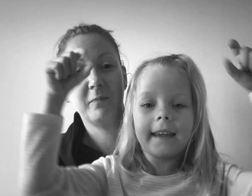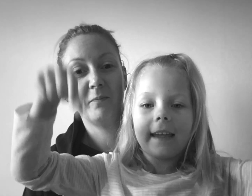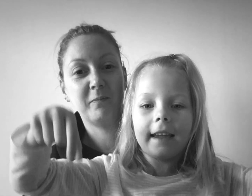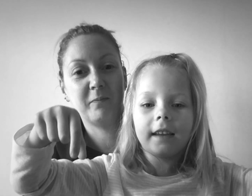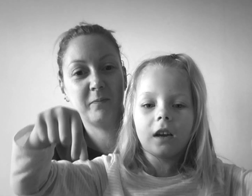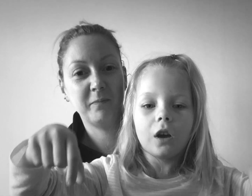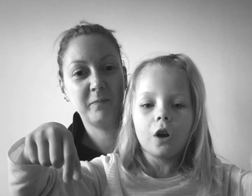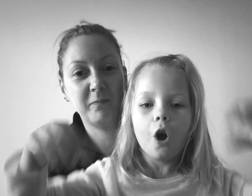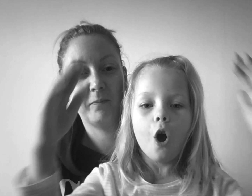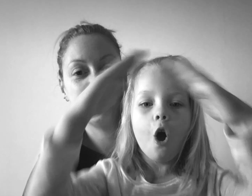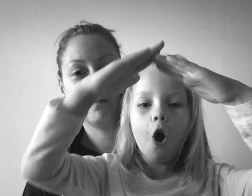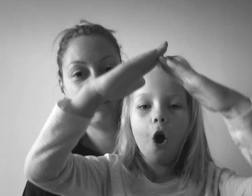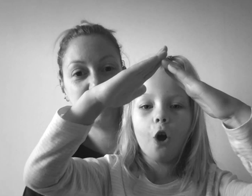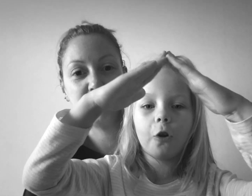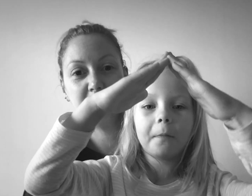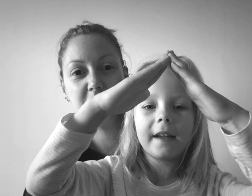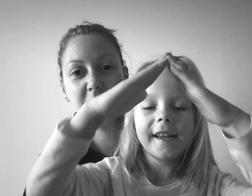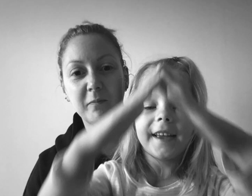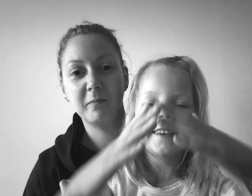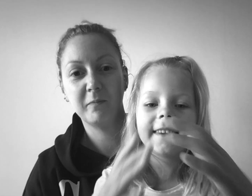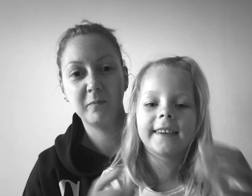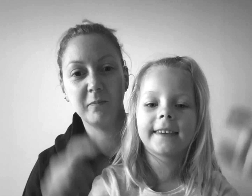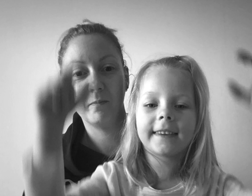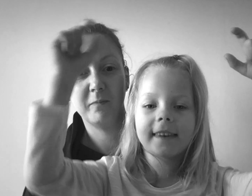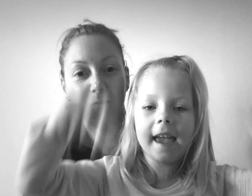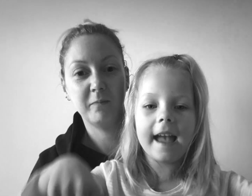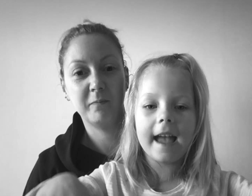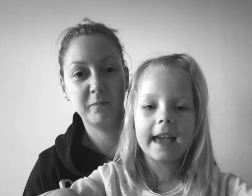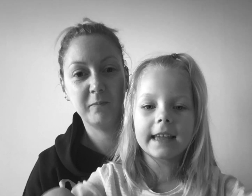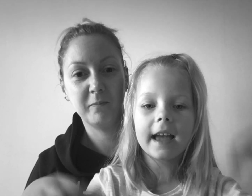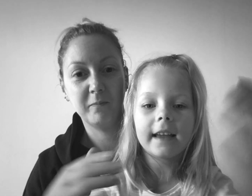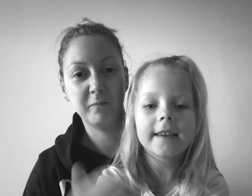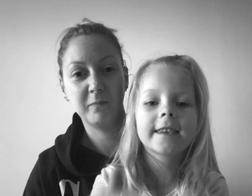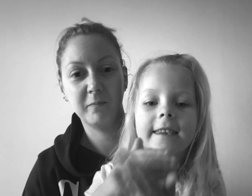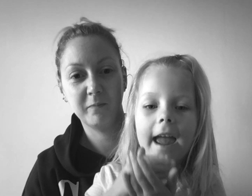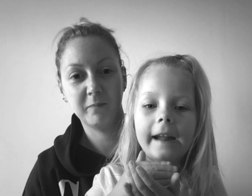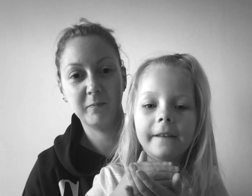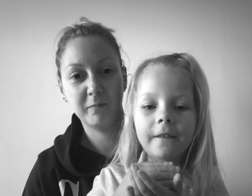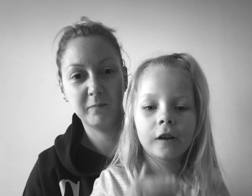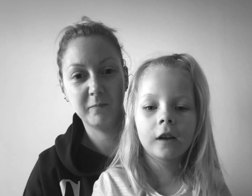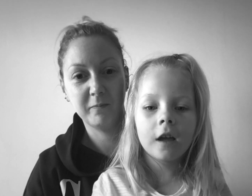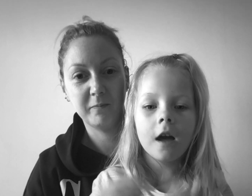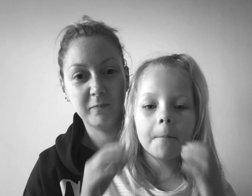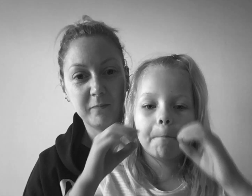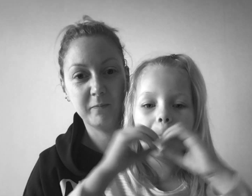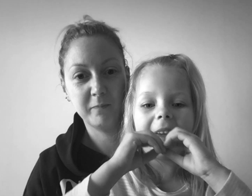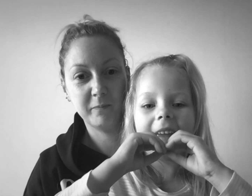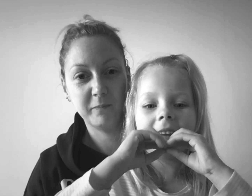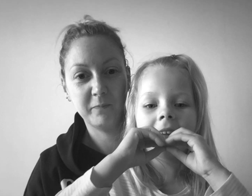Stay home, stay safe, be